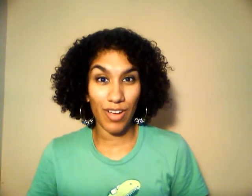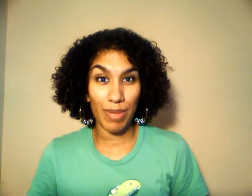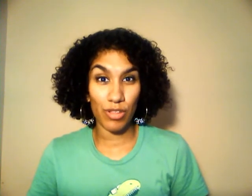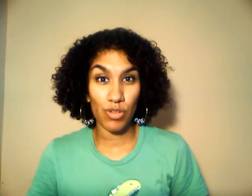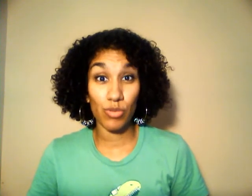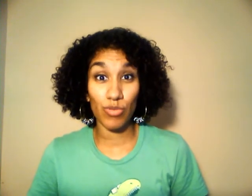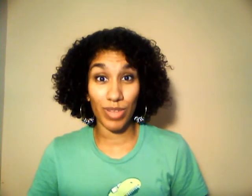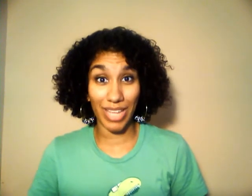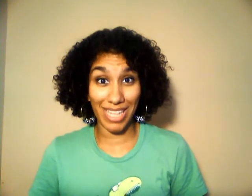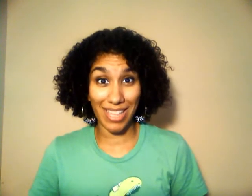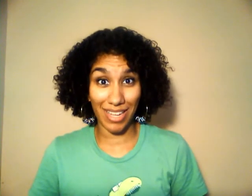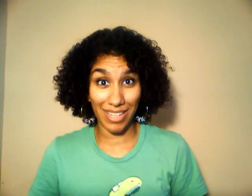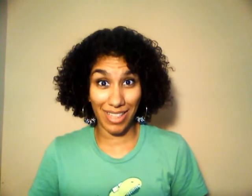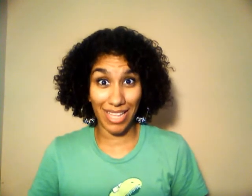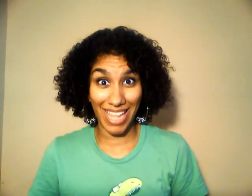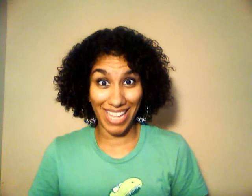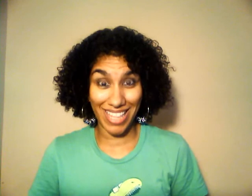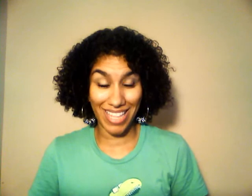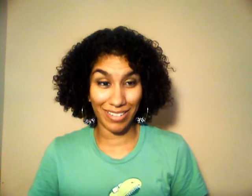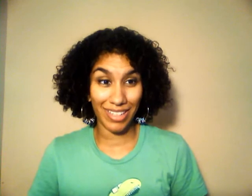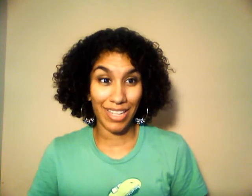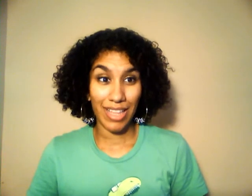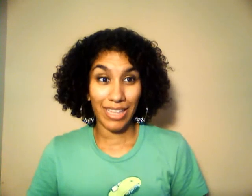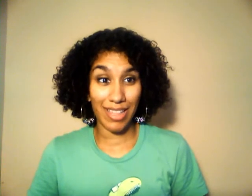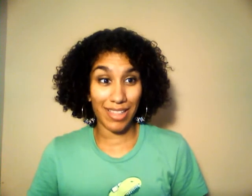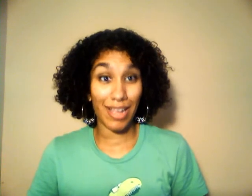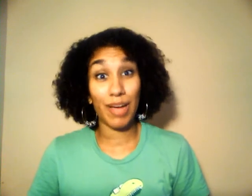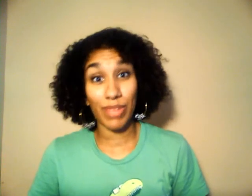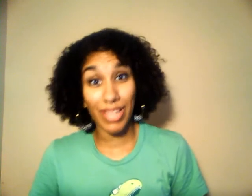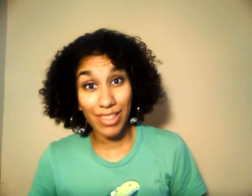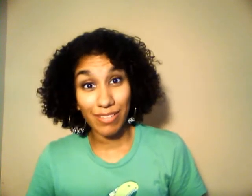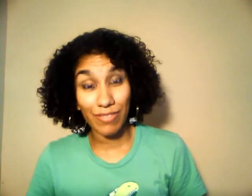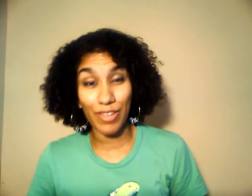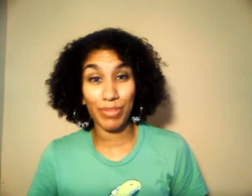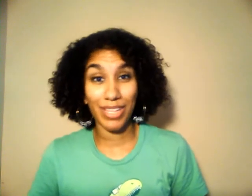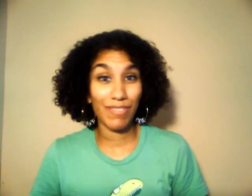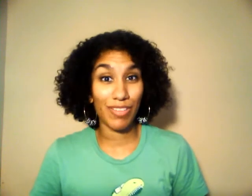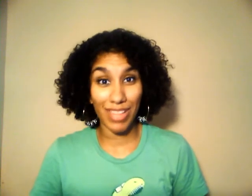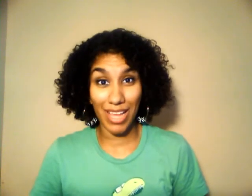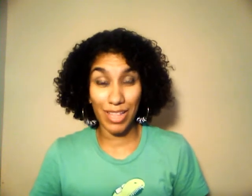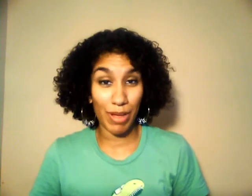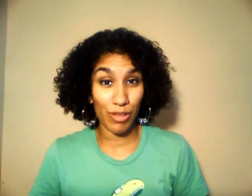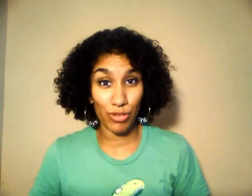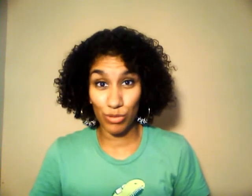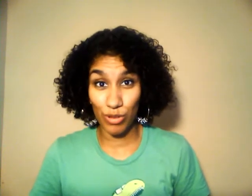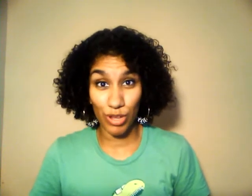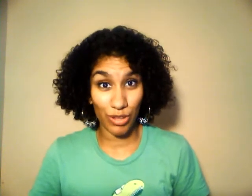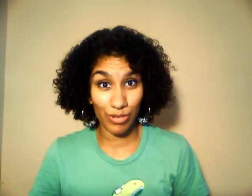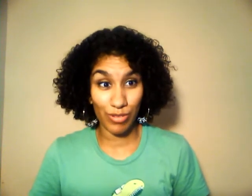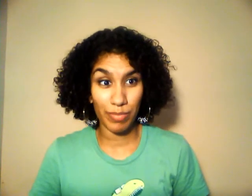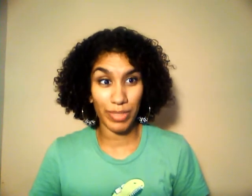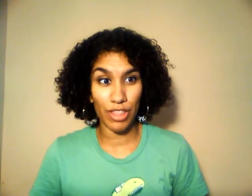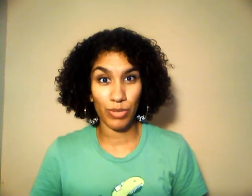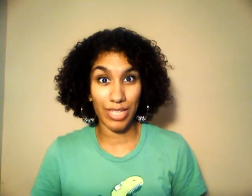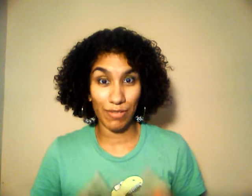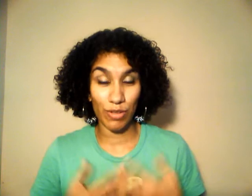about school related signs in ASL. This is not comprehensive, there are plenty of other signs about school you can use, but I just wanted to give you